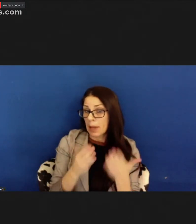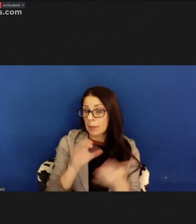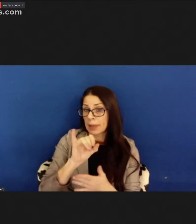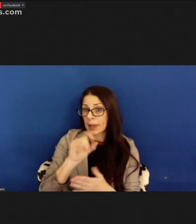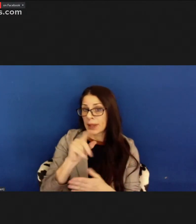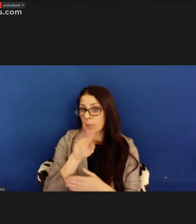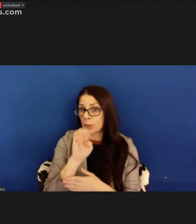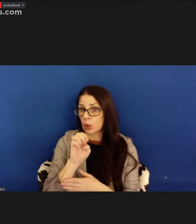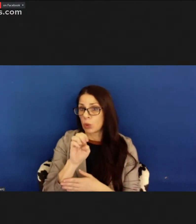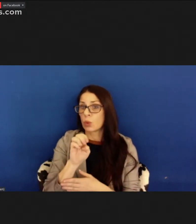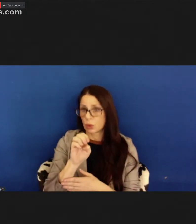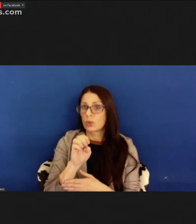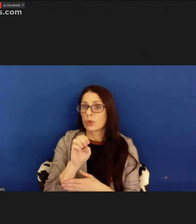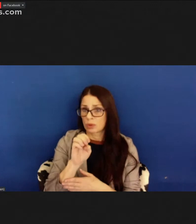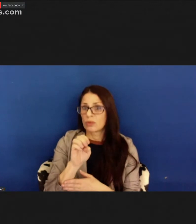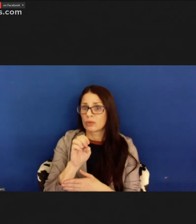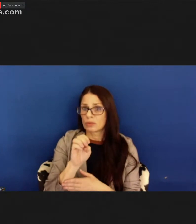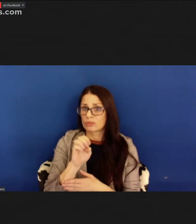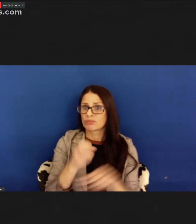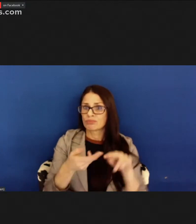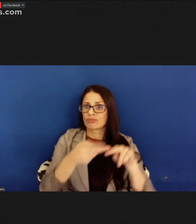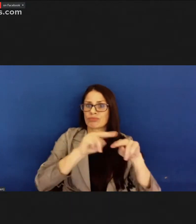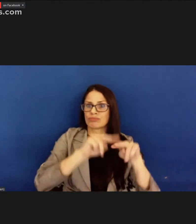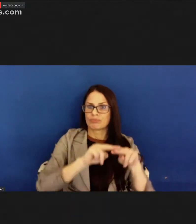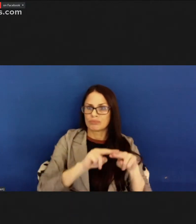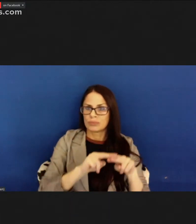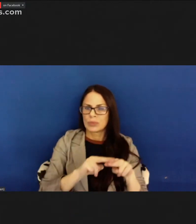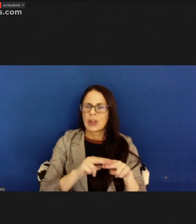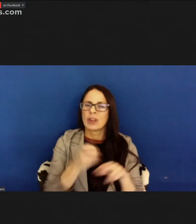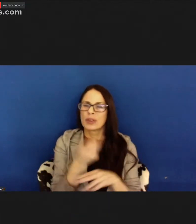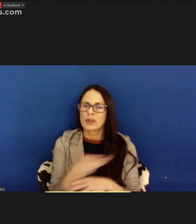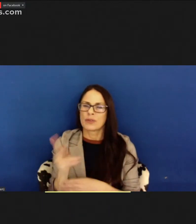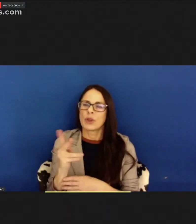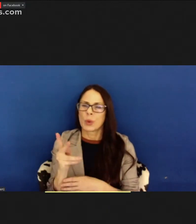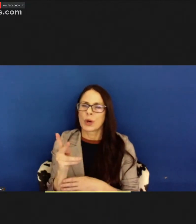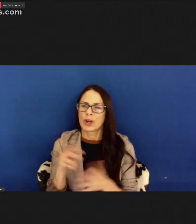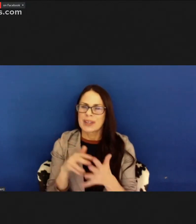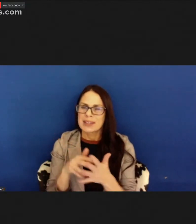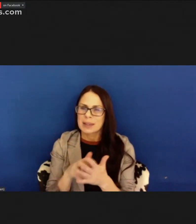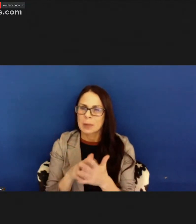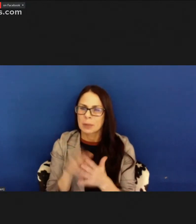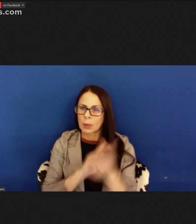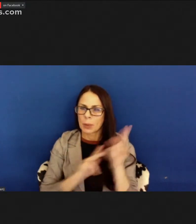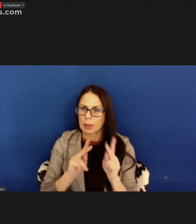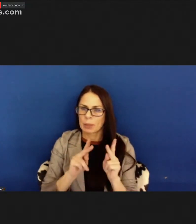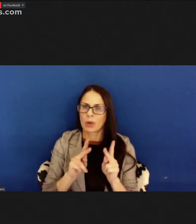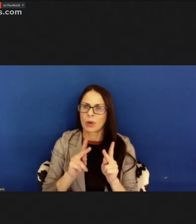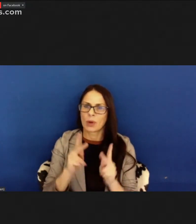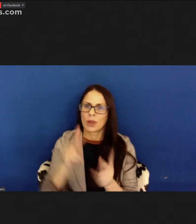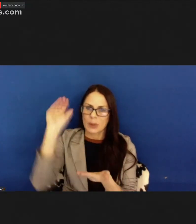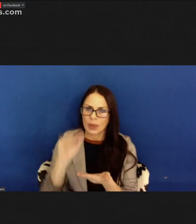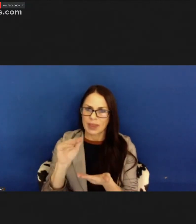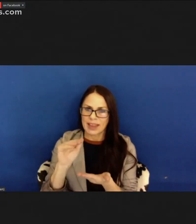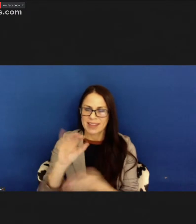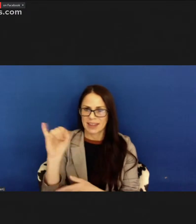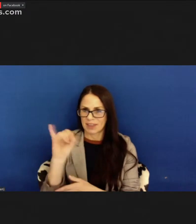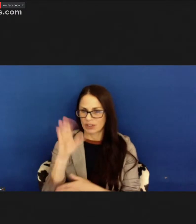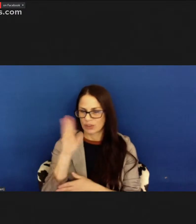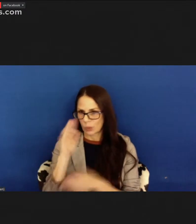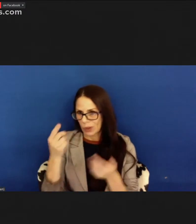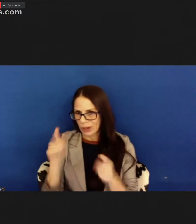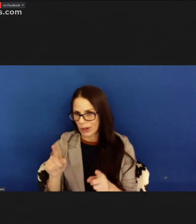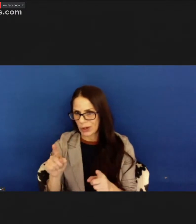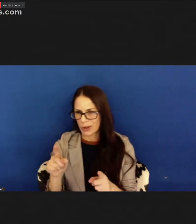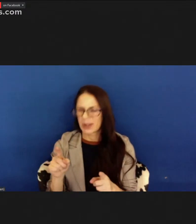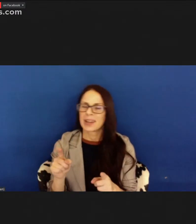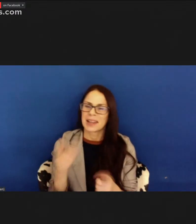overall population. And so as there's fewer susceptible individuals, there's fewer infections that are remaining to occur. So I think it's probably a